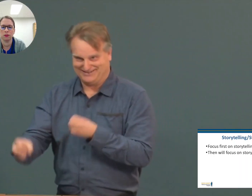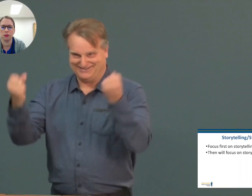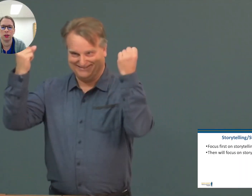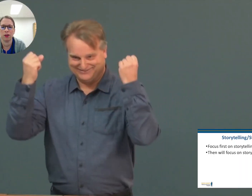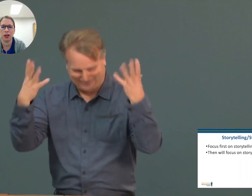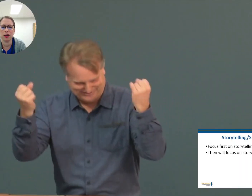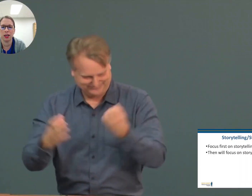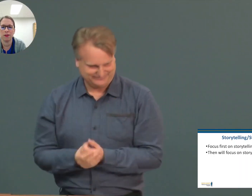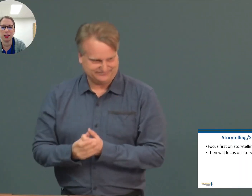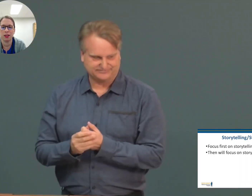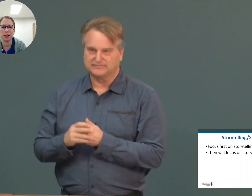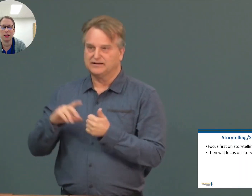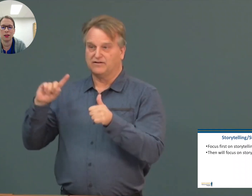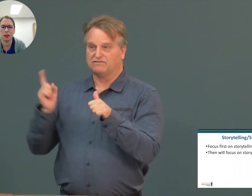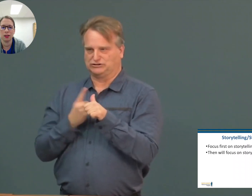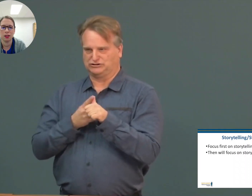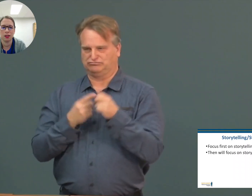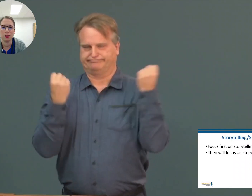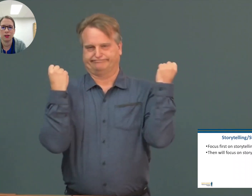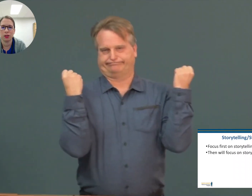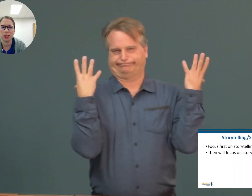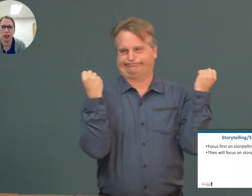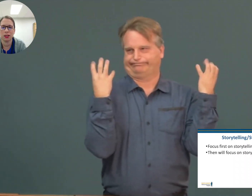Are you ready to dive in to storytelling?